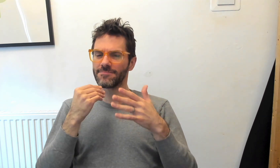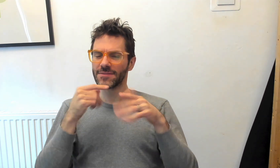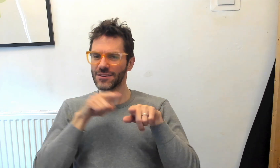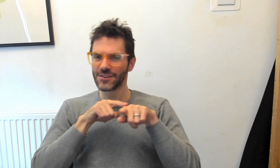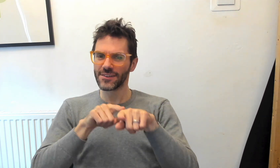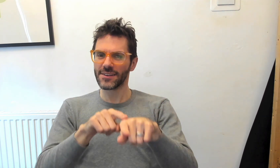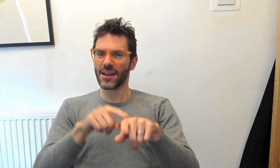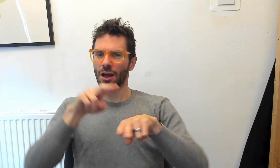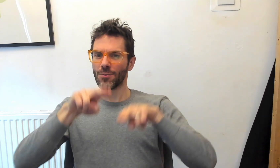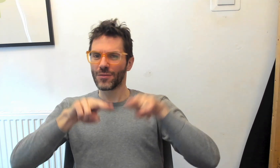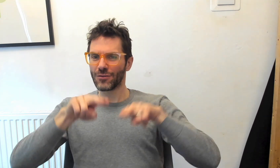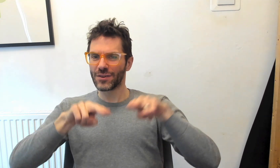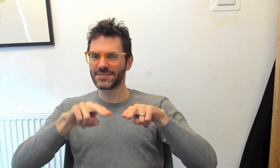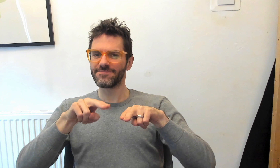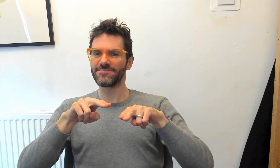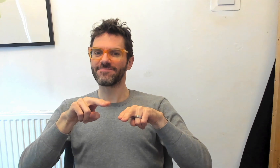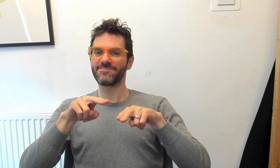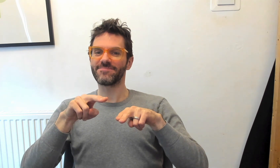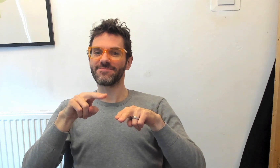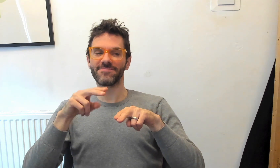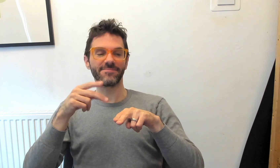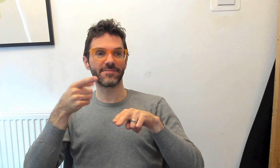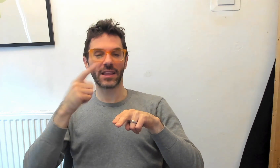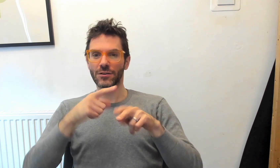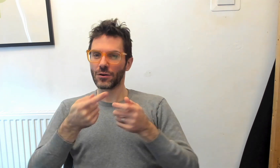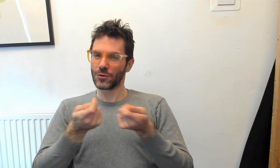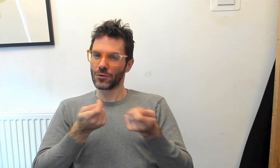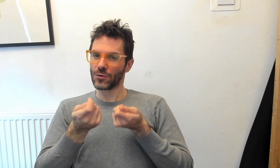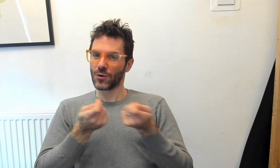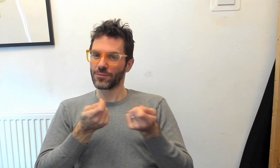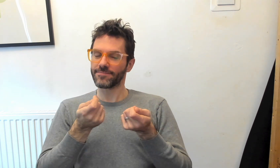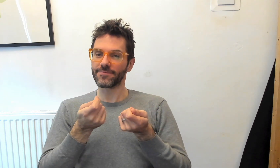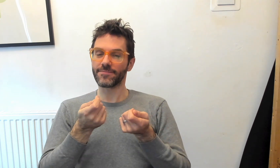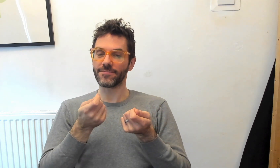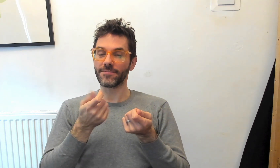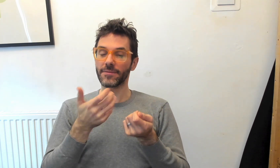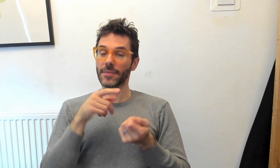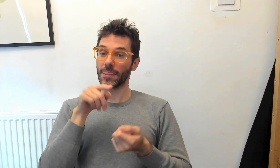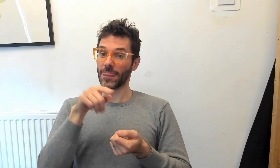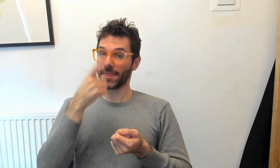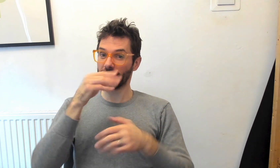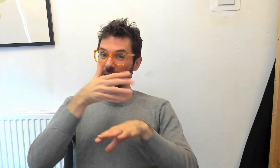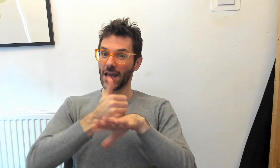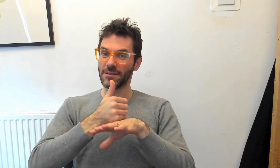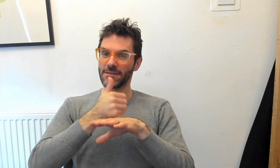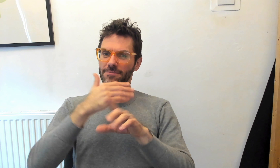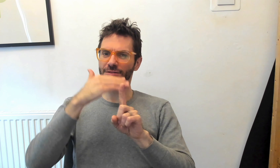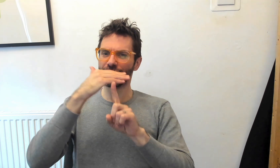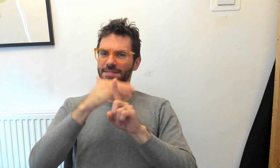useful tracking, monitoring information, and we can also control rate